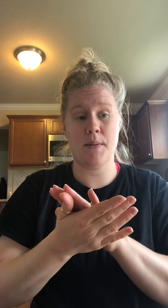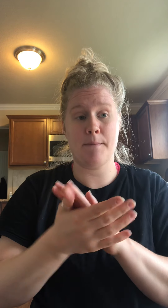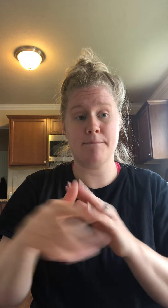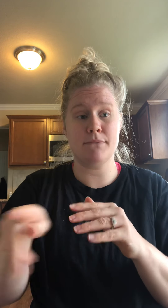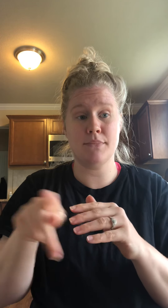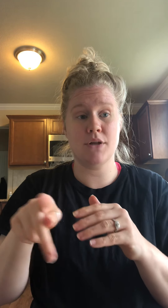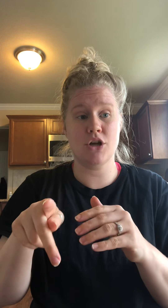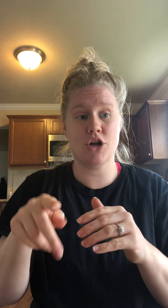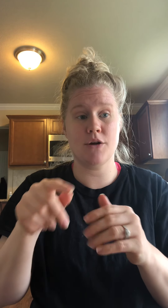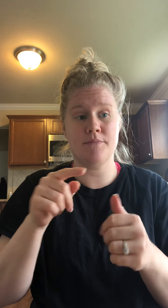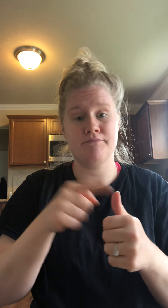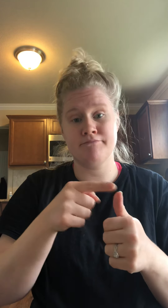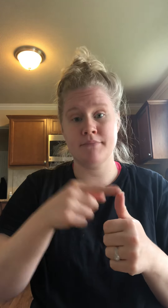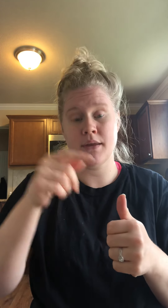men,